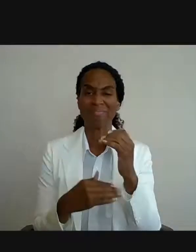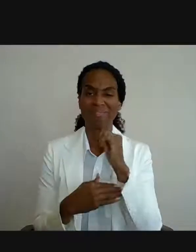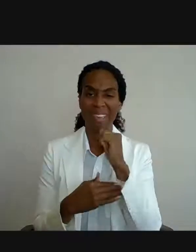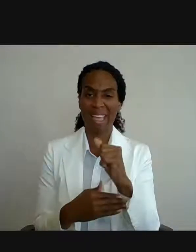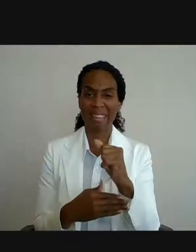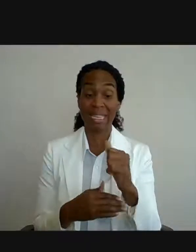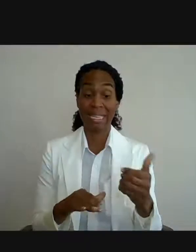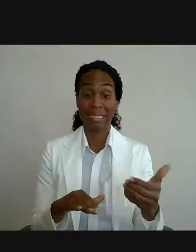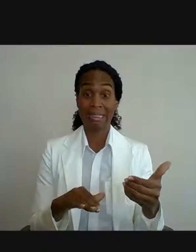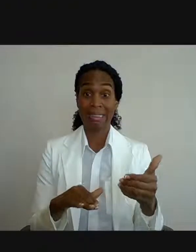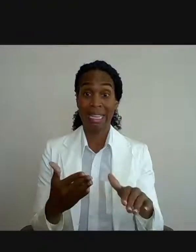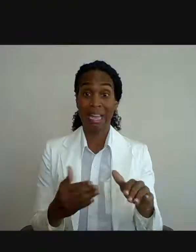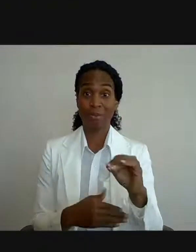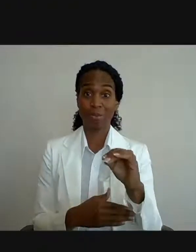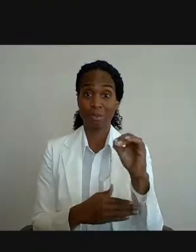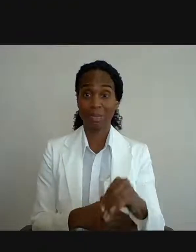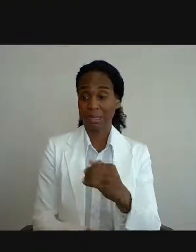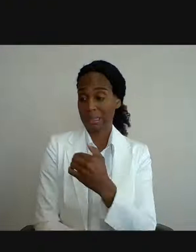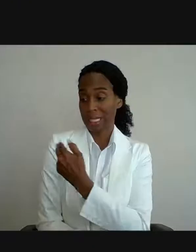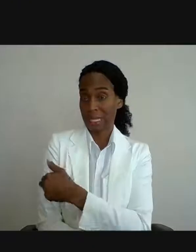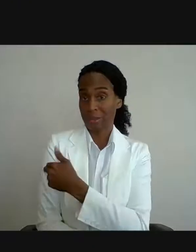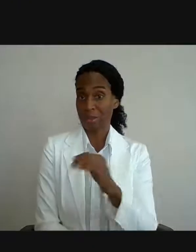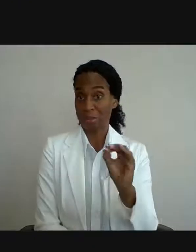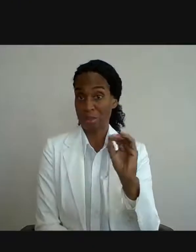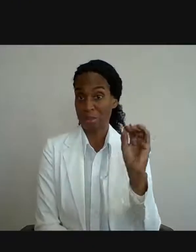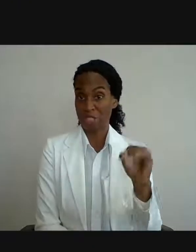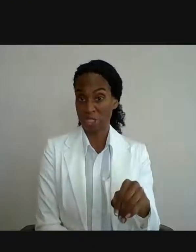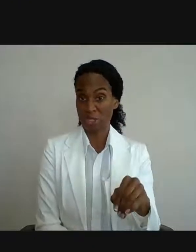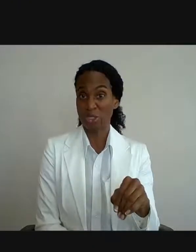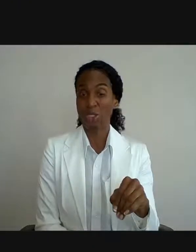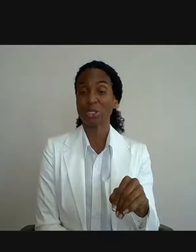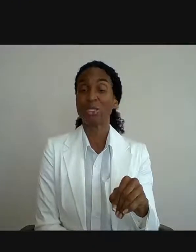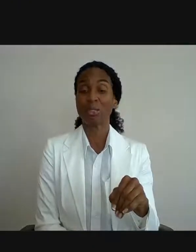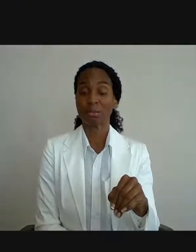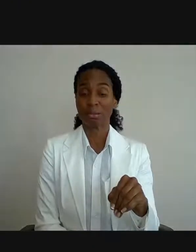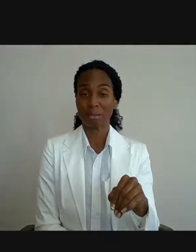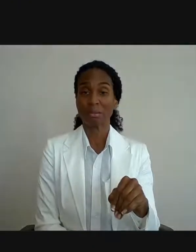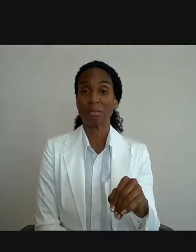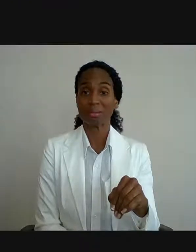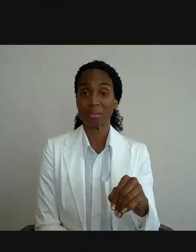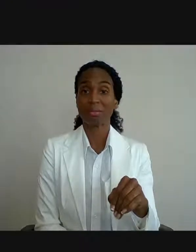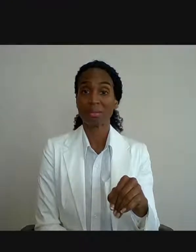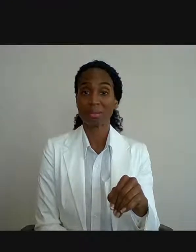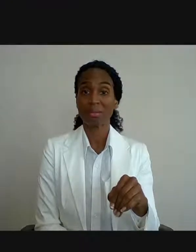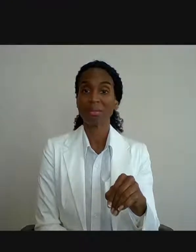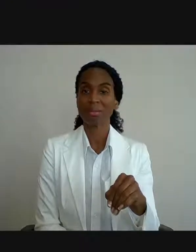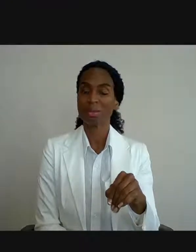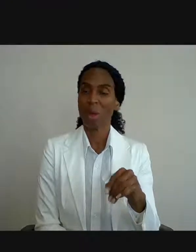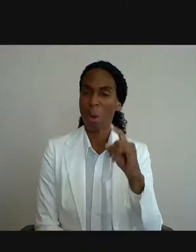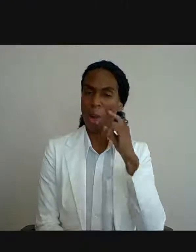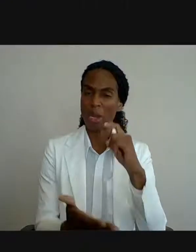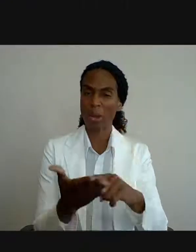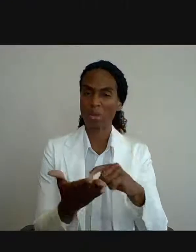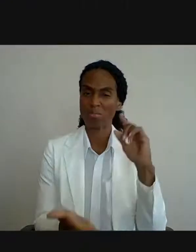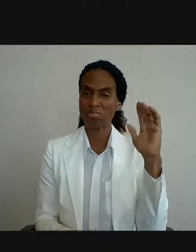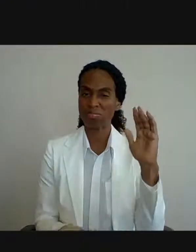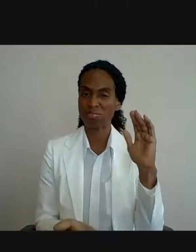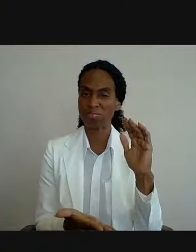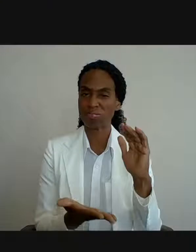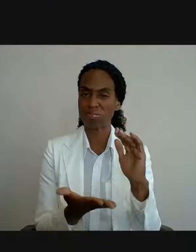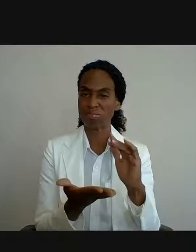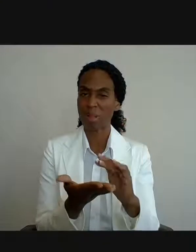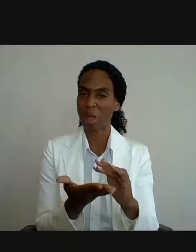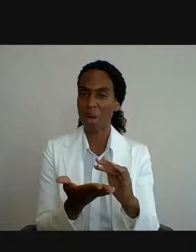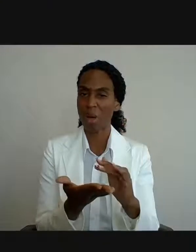Mortality rates and hospitalization rates are indeed low, but they are